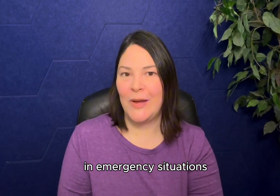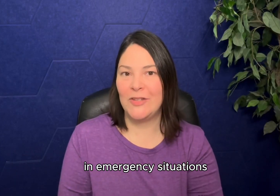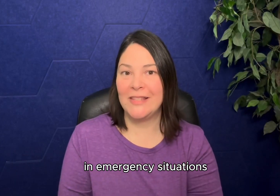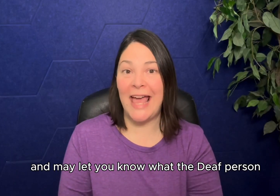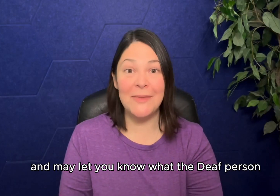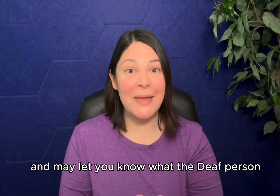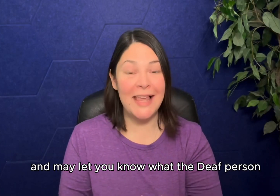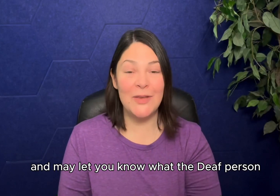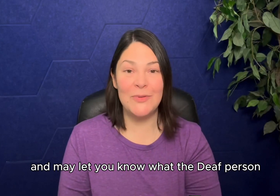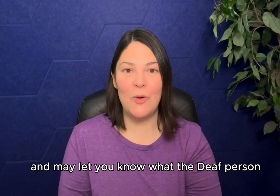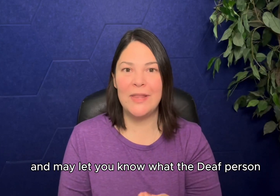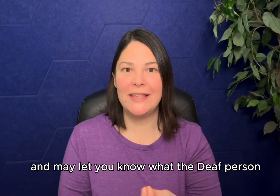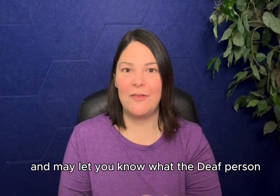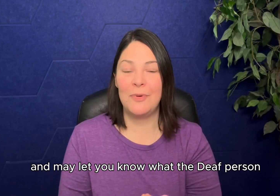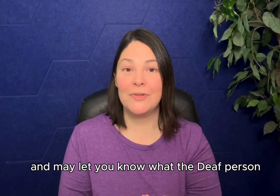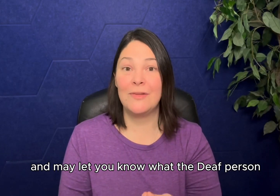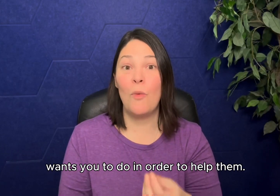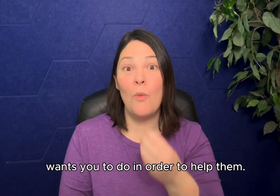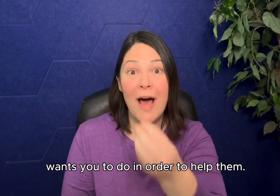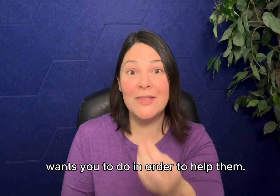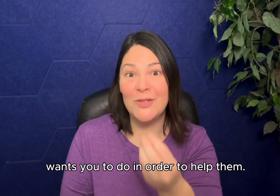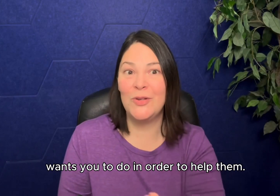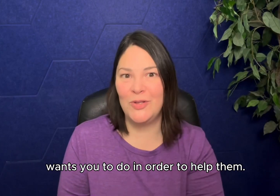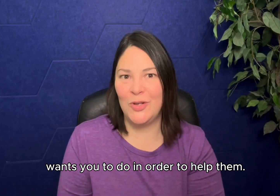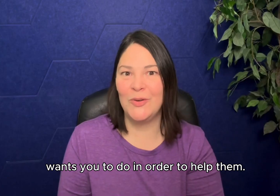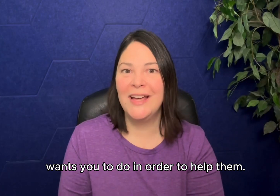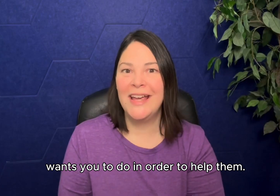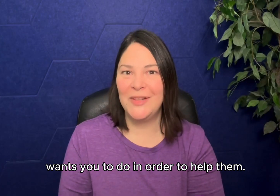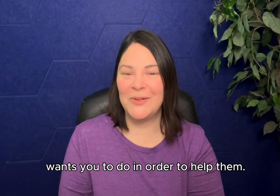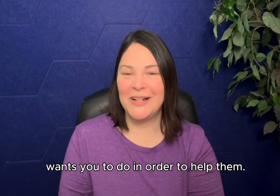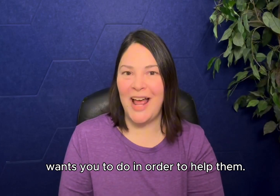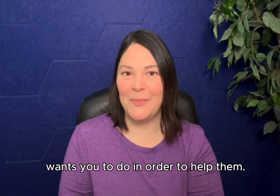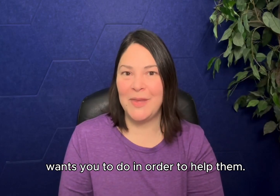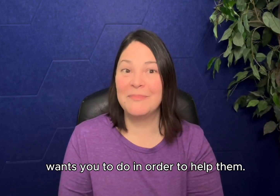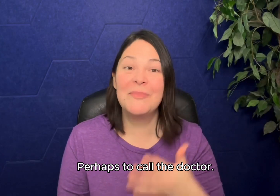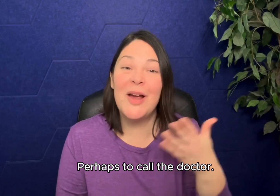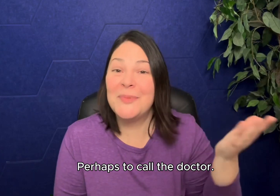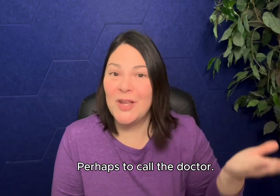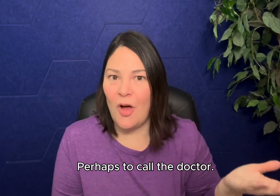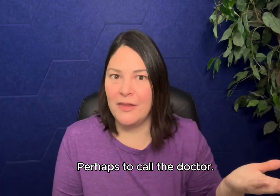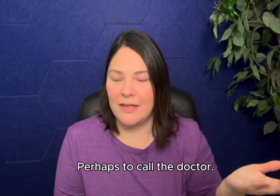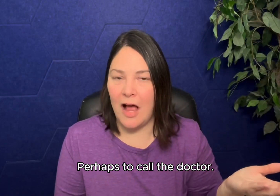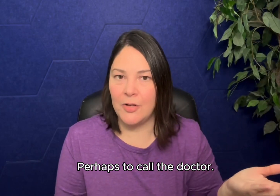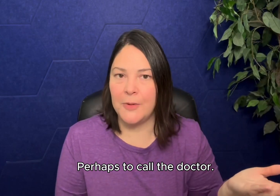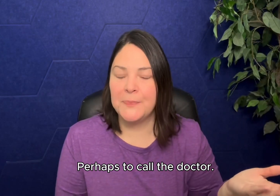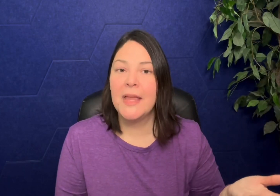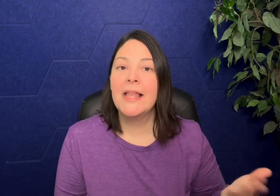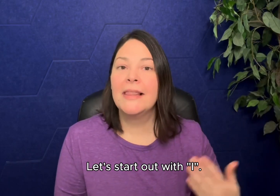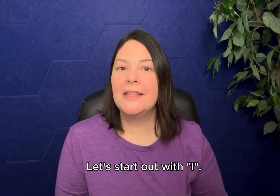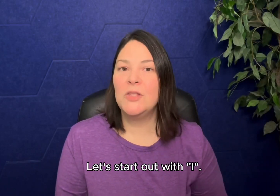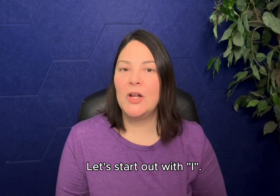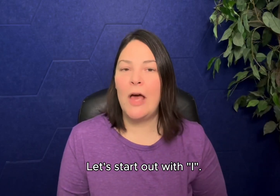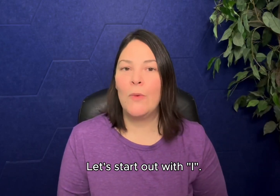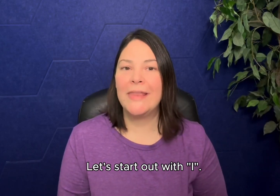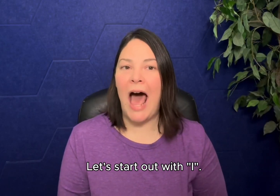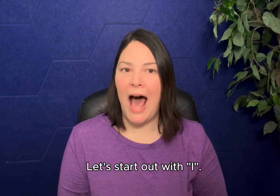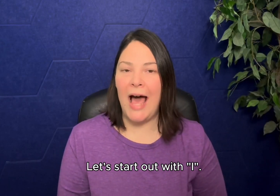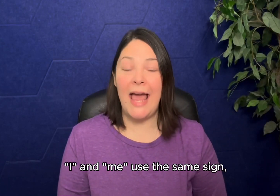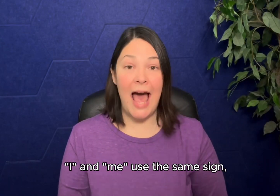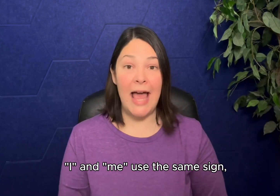situations and may let you know what the deaf person wants you to do in order to help them, perhaps to call the doctor. Let's start out with I. I and